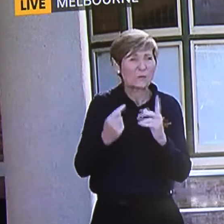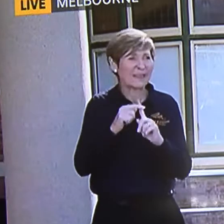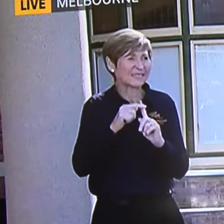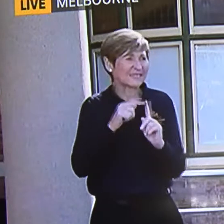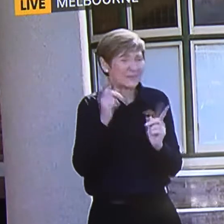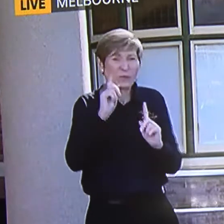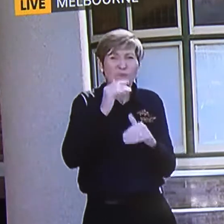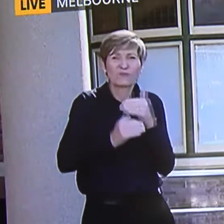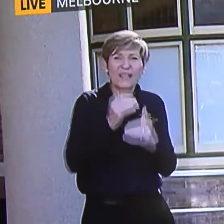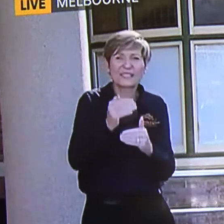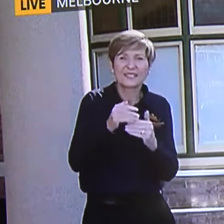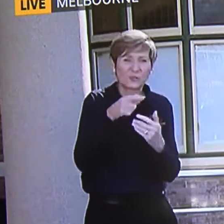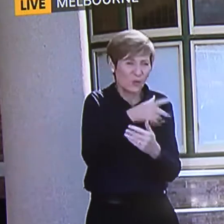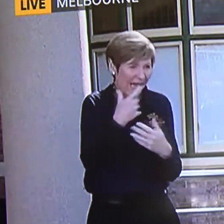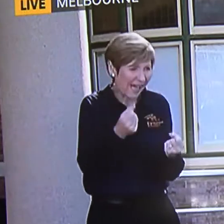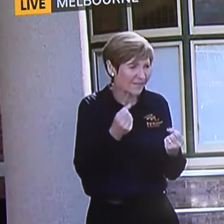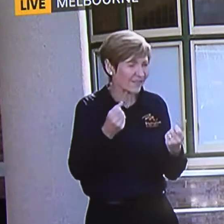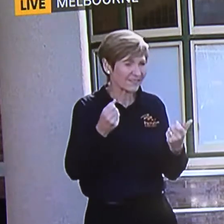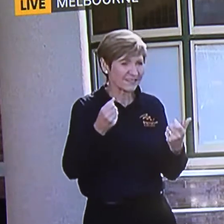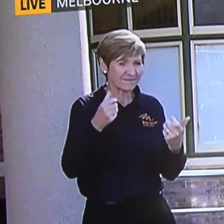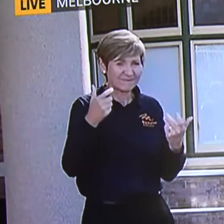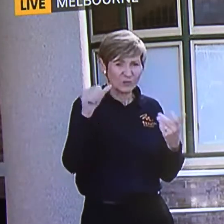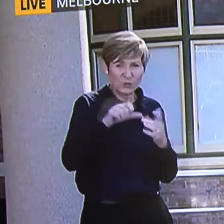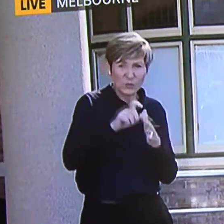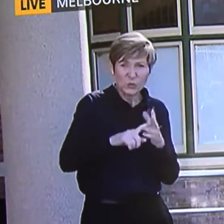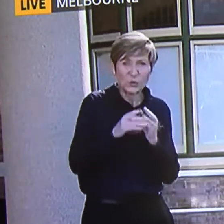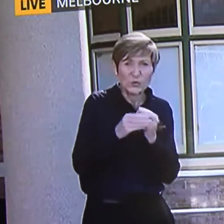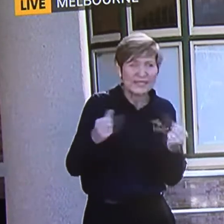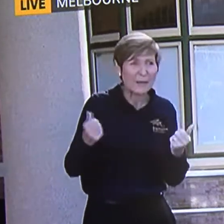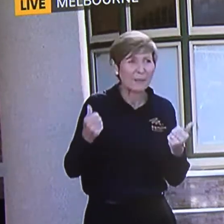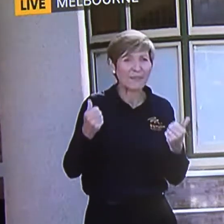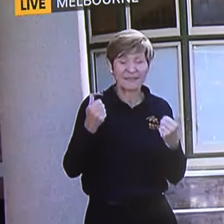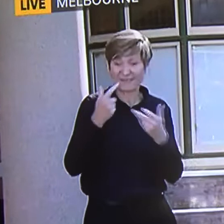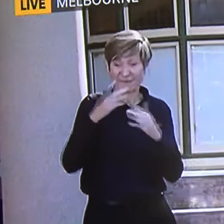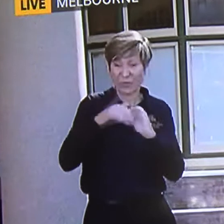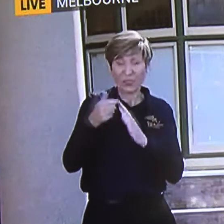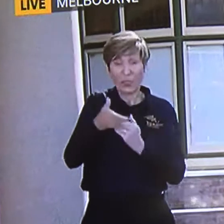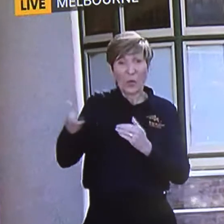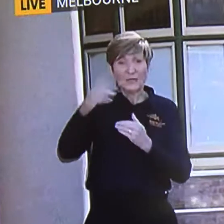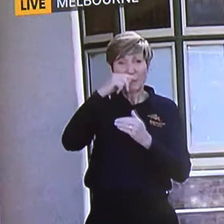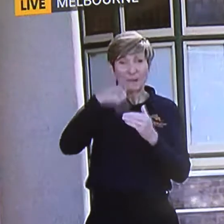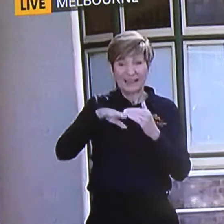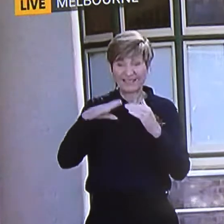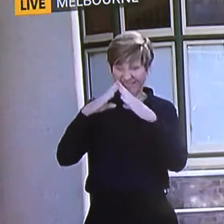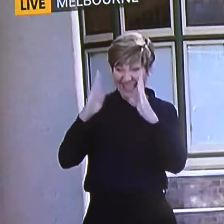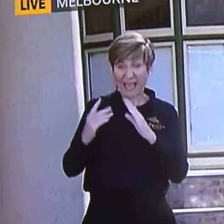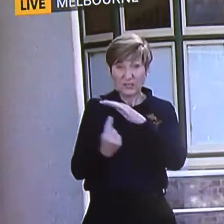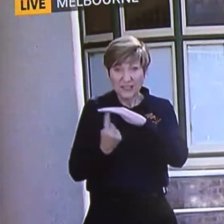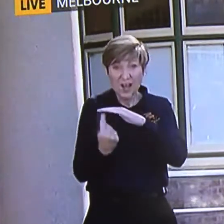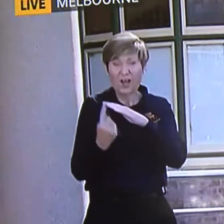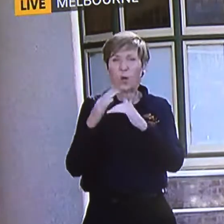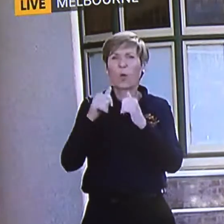procedures being undertaken, or should they, in regards to hotel quarantine and should be reviewed to make